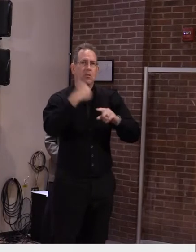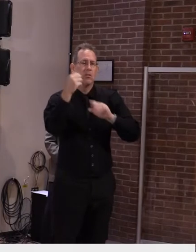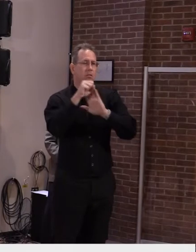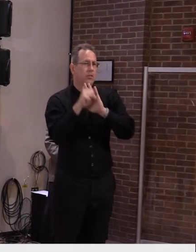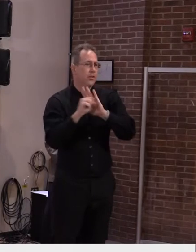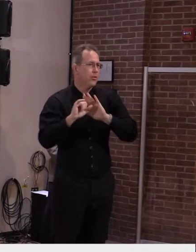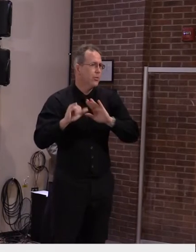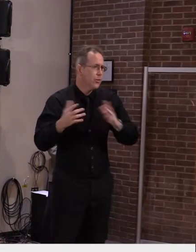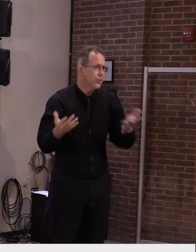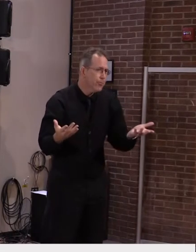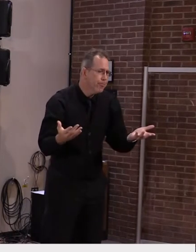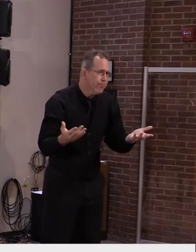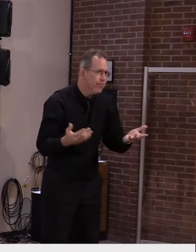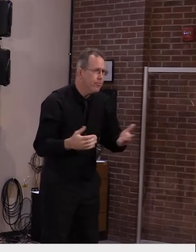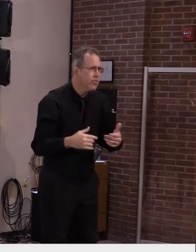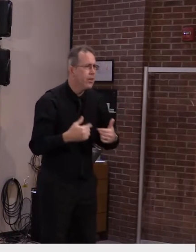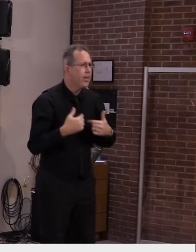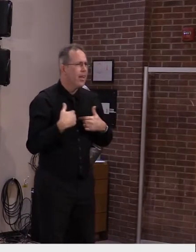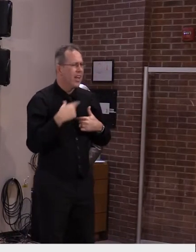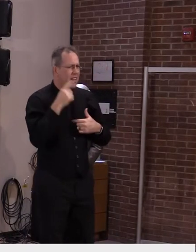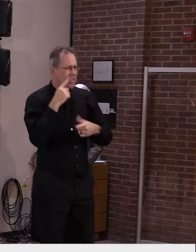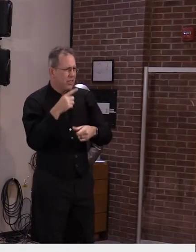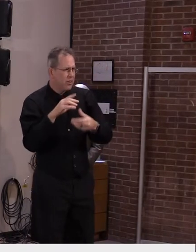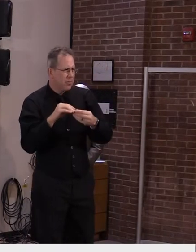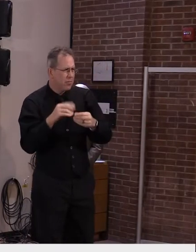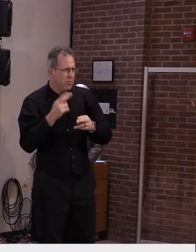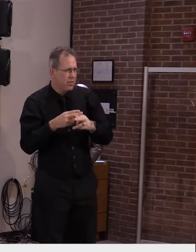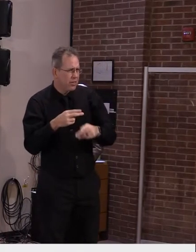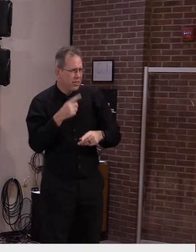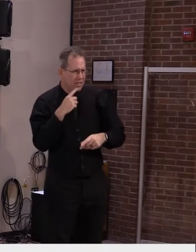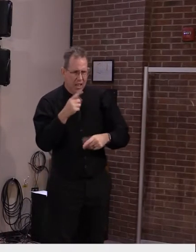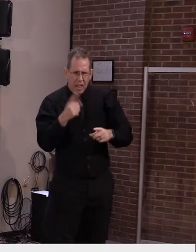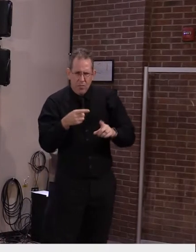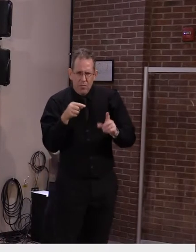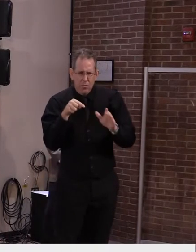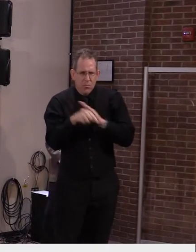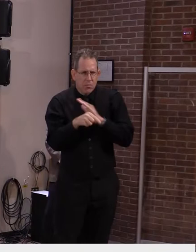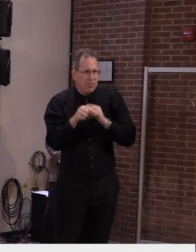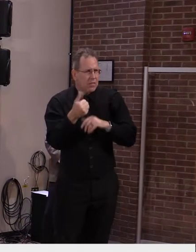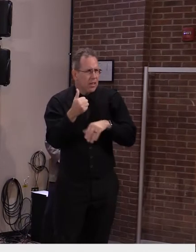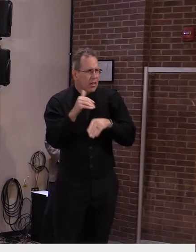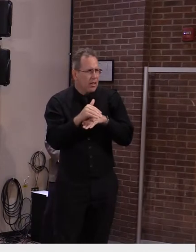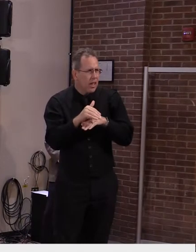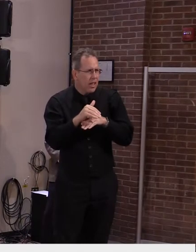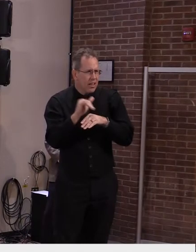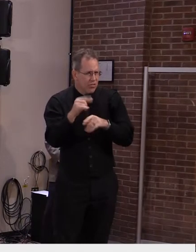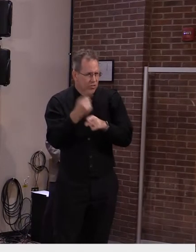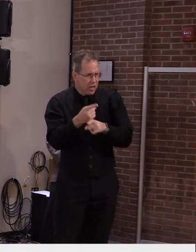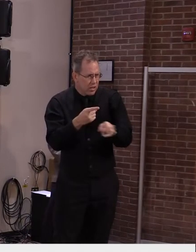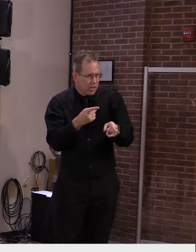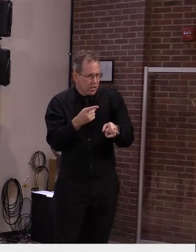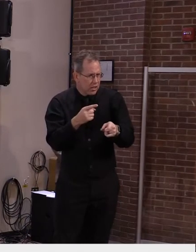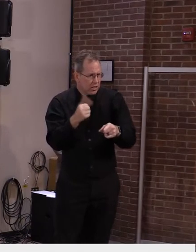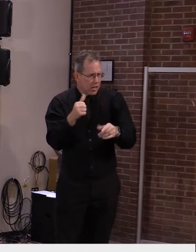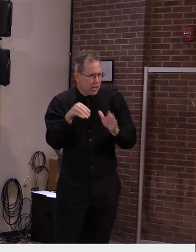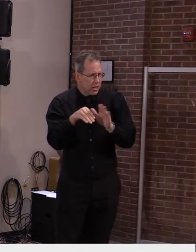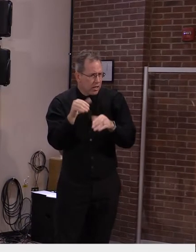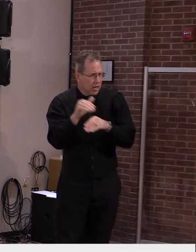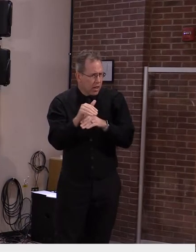I think it was it 10 o'clock p.m. that this occurred? Was that on a Sunday? Yeah. Was that a Sunday night or a Saturday